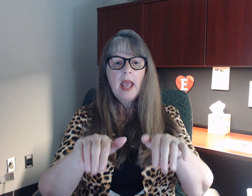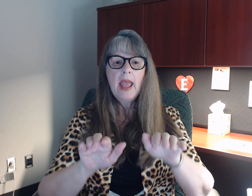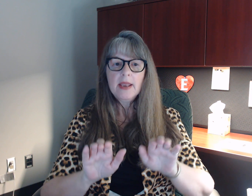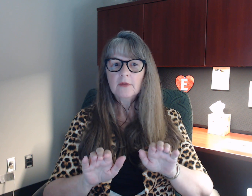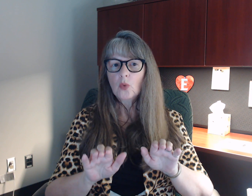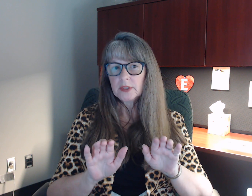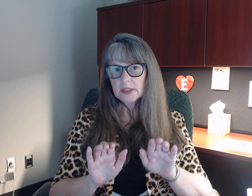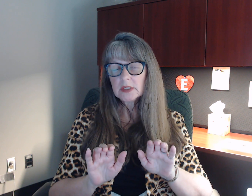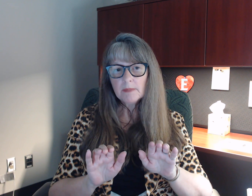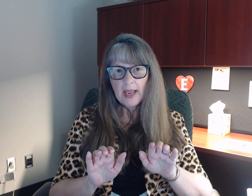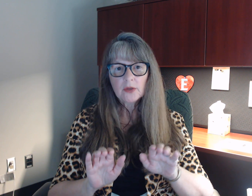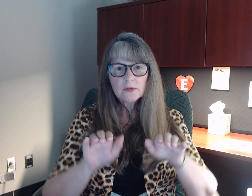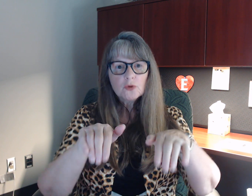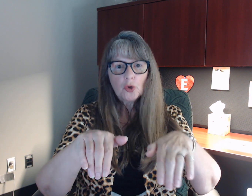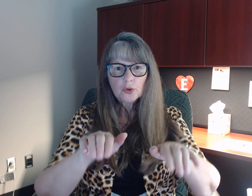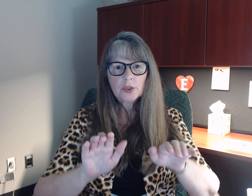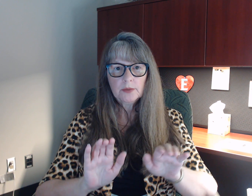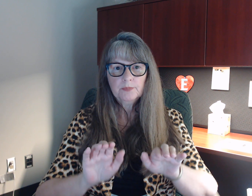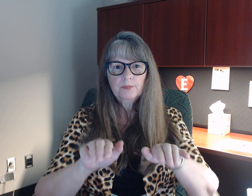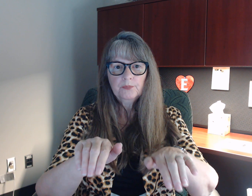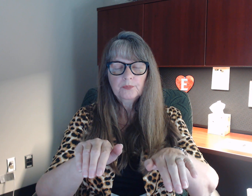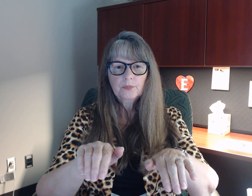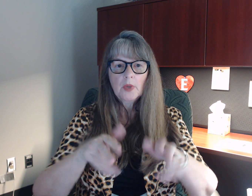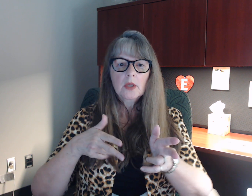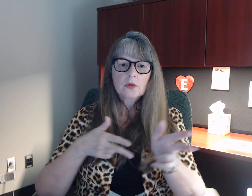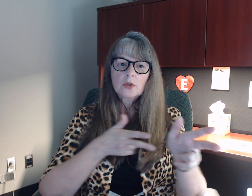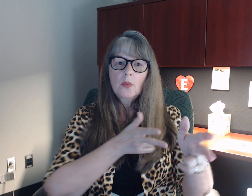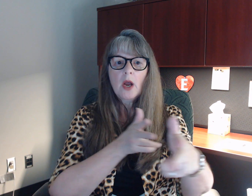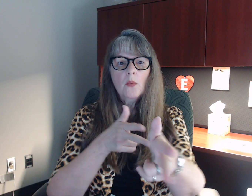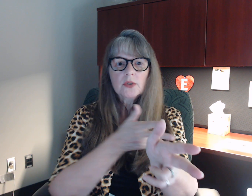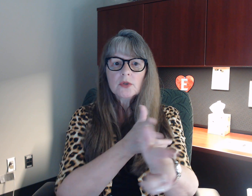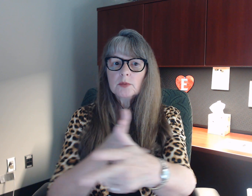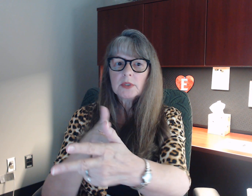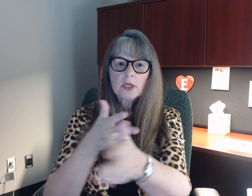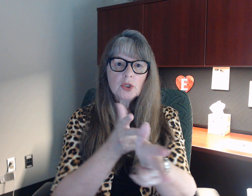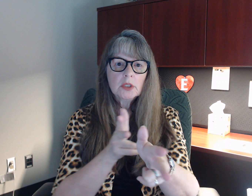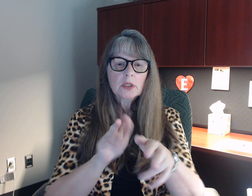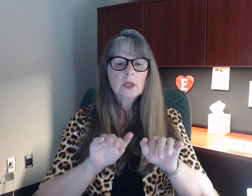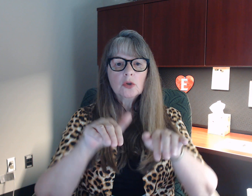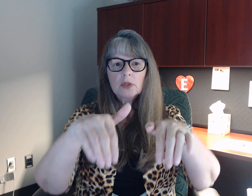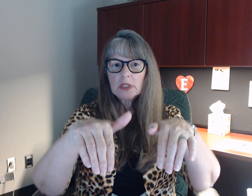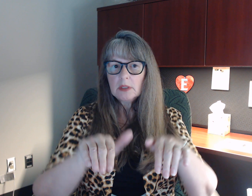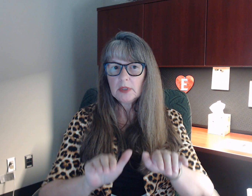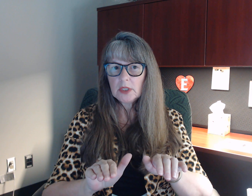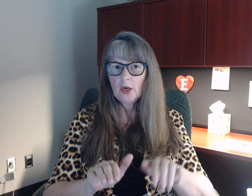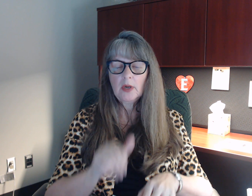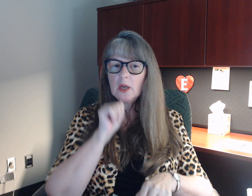And of course, this is the mounds of dirt. So we all went to this procession to the cemetery. It was